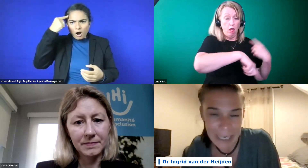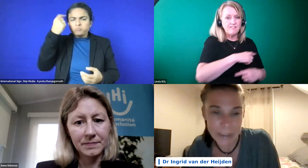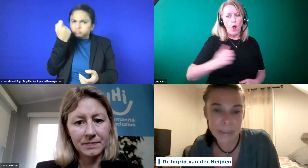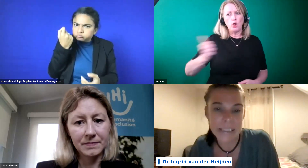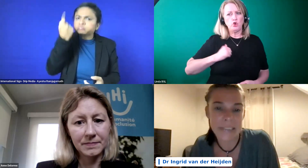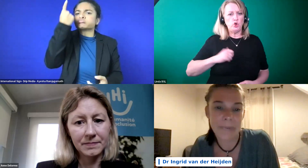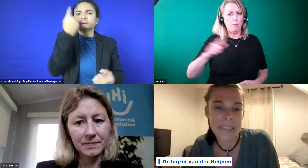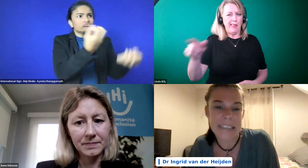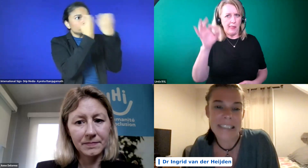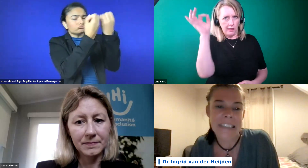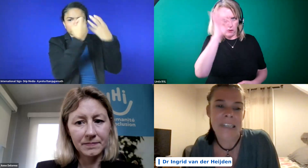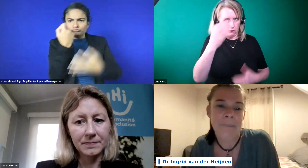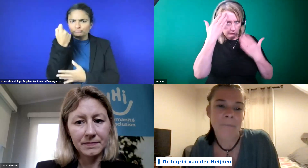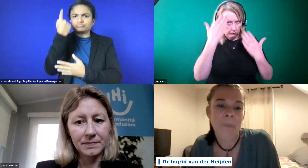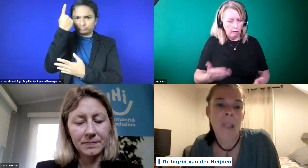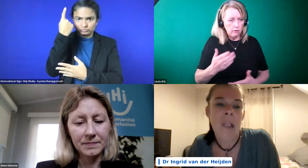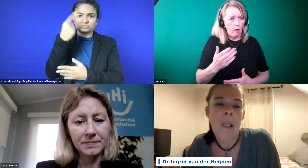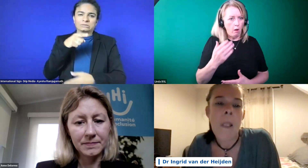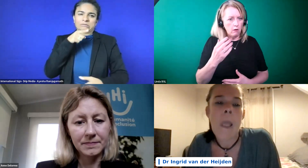of clients with disabilities.